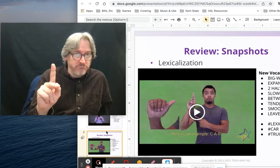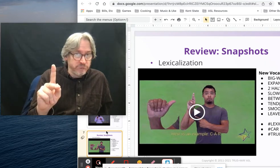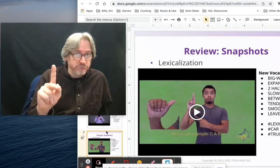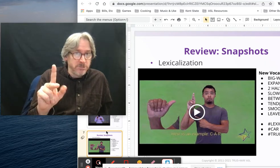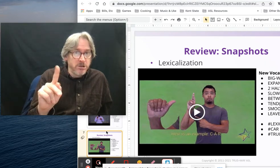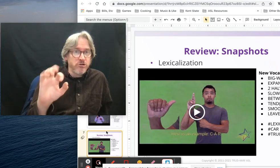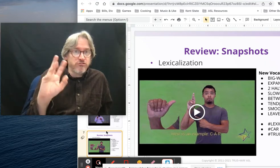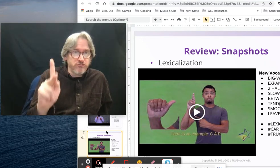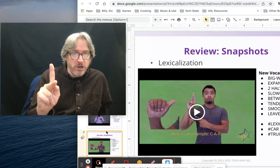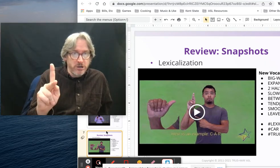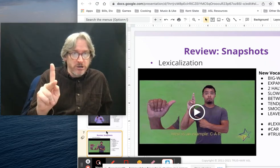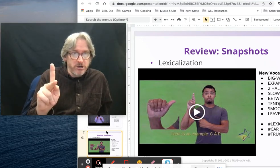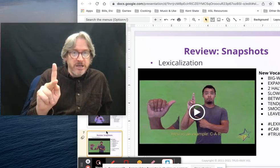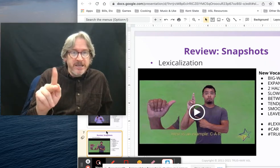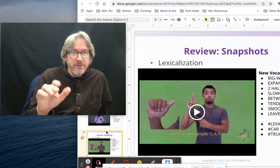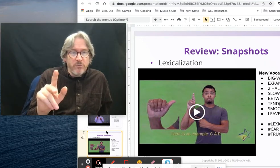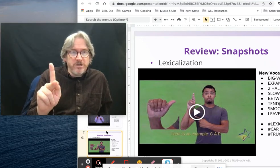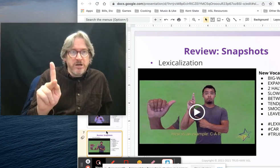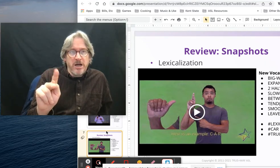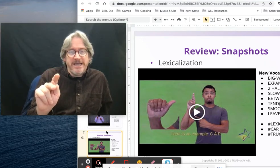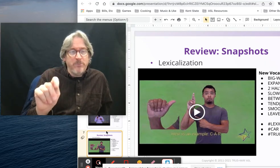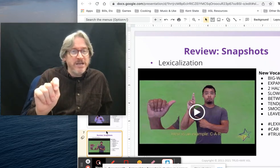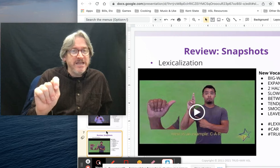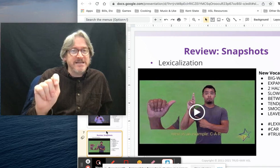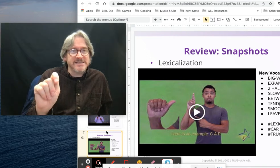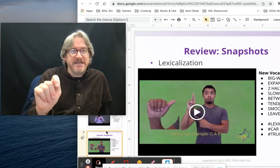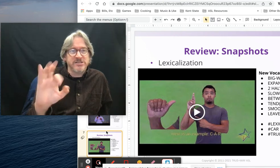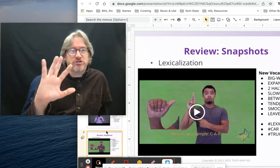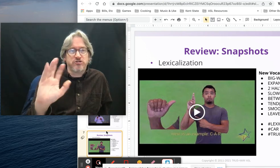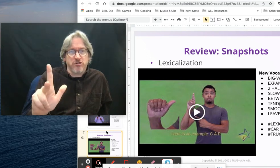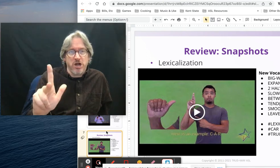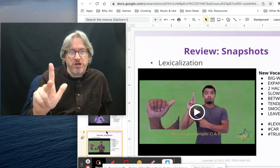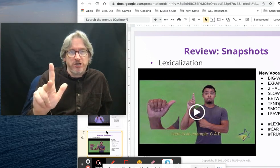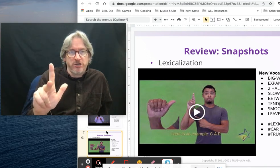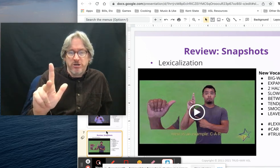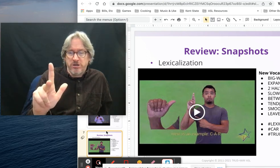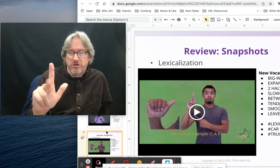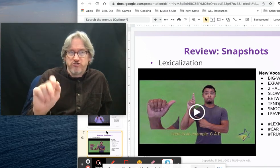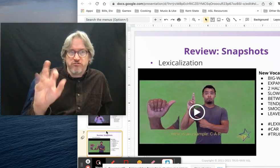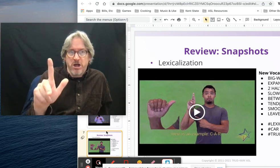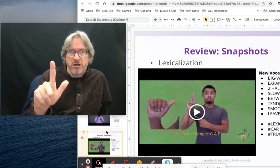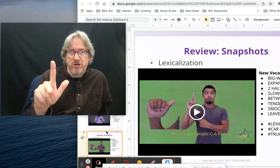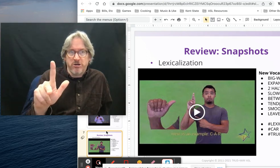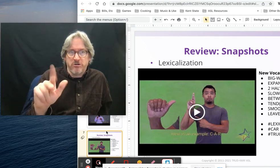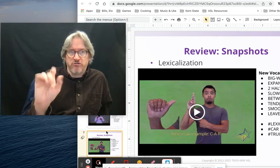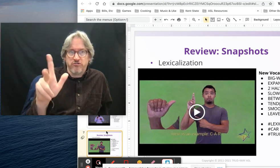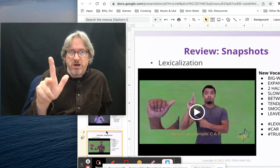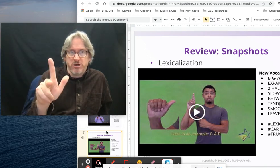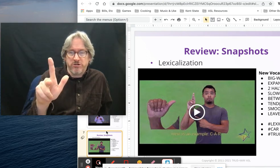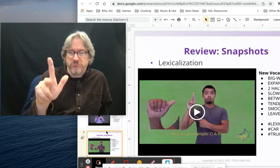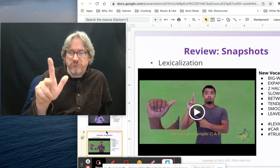K. Truck. When he does it, it's truck.